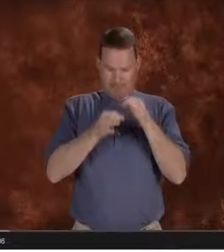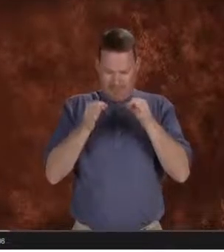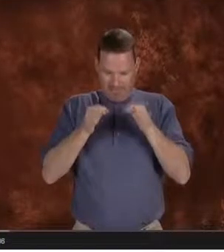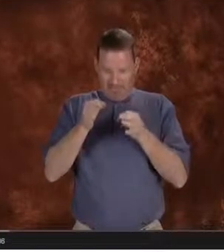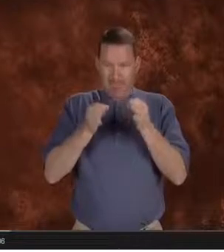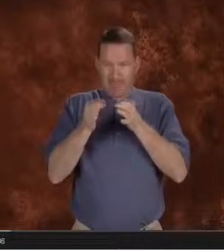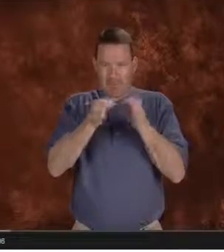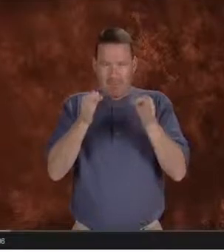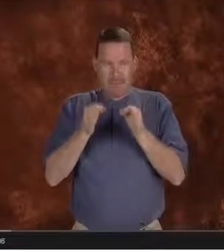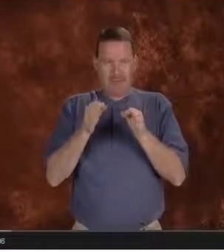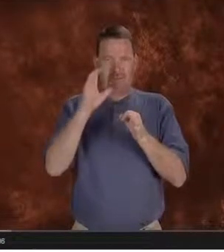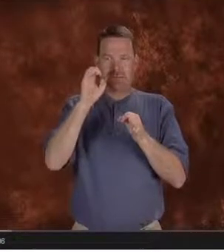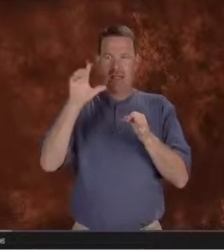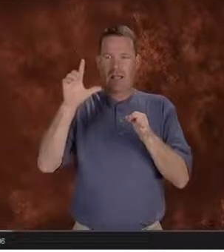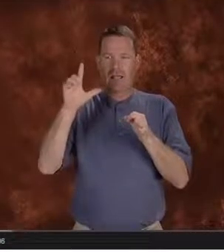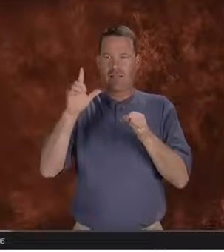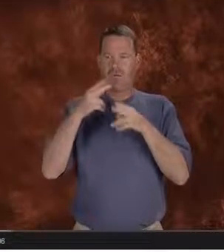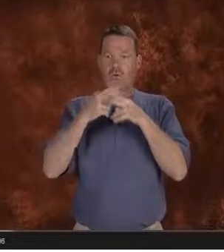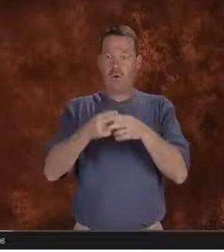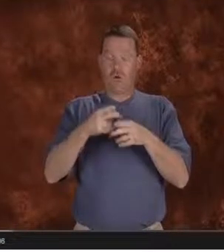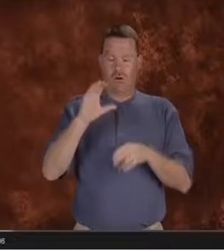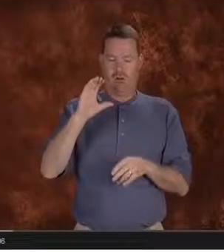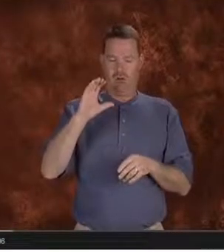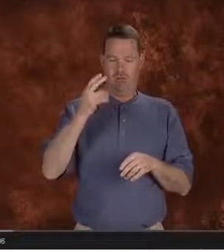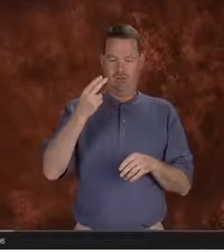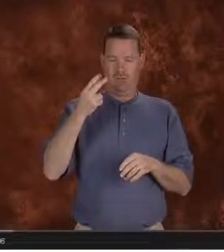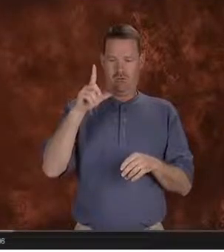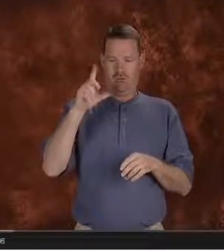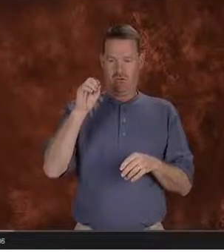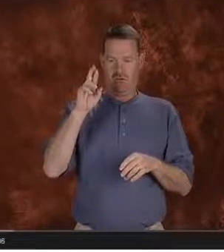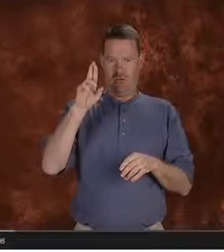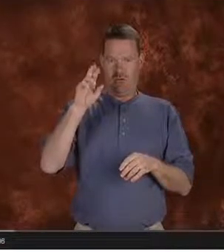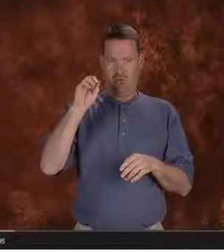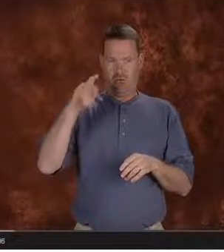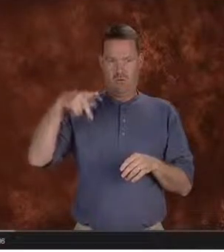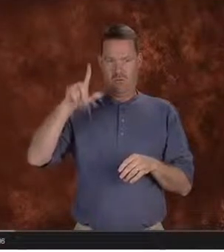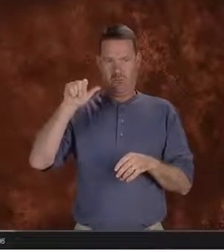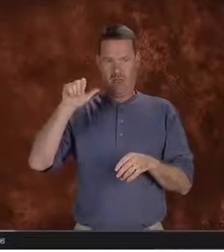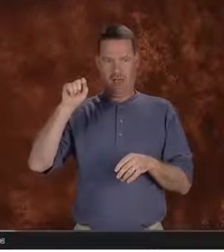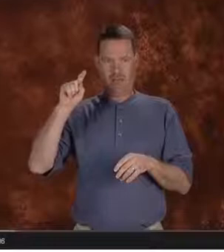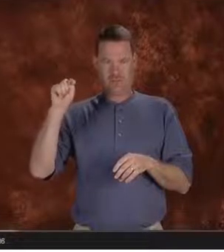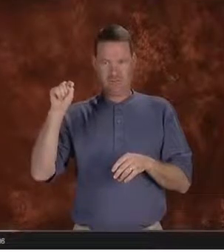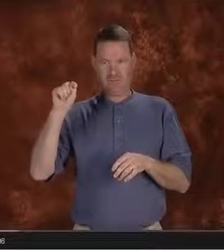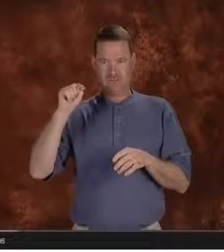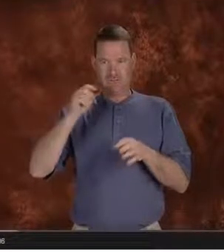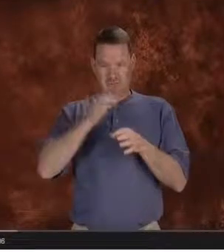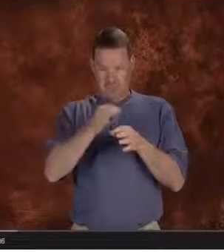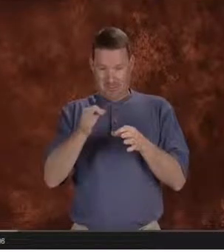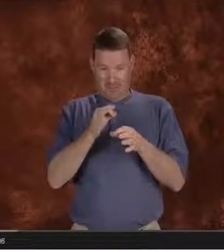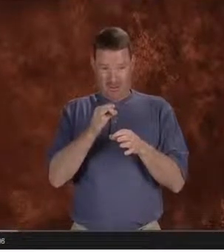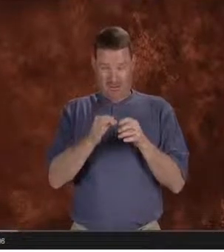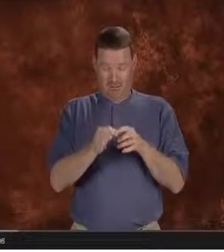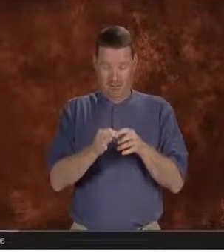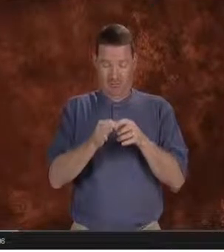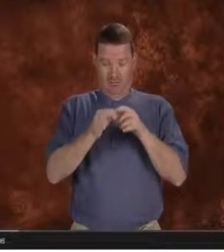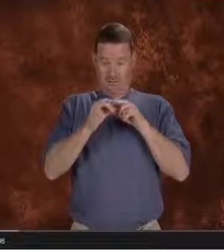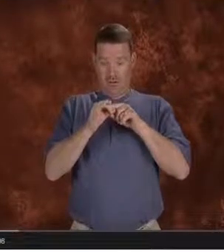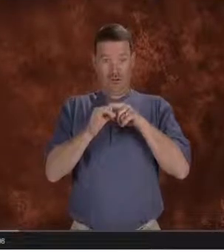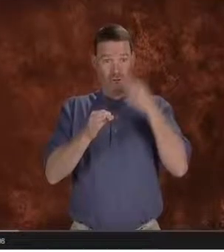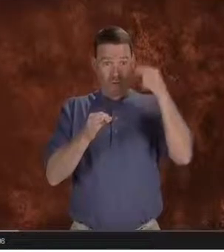When you put a leaf under the microscope and you look, you'll see a whole bunch of cells, and those cells are called chloroplasts.